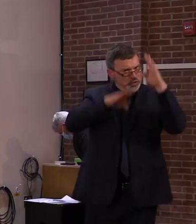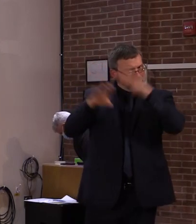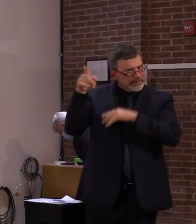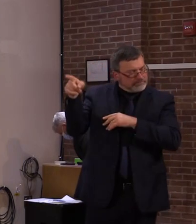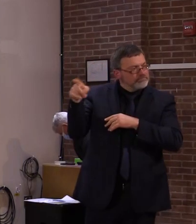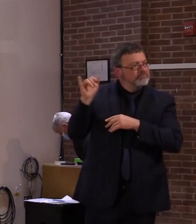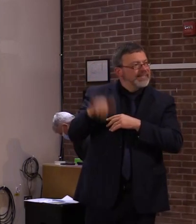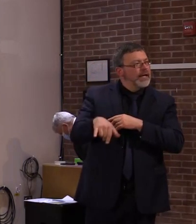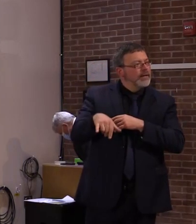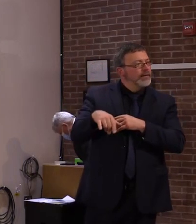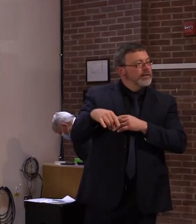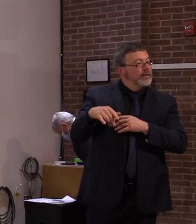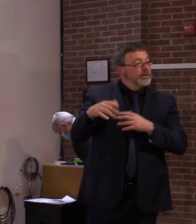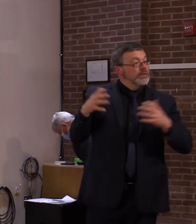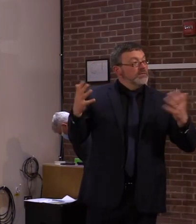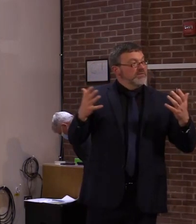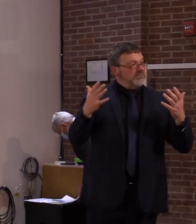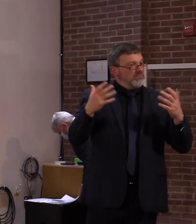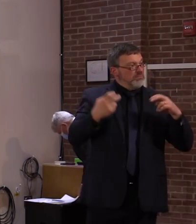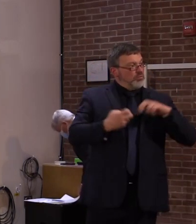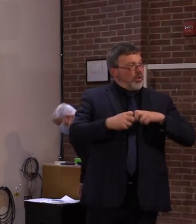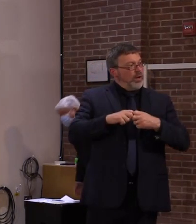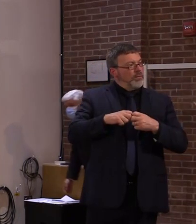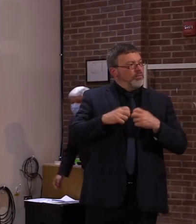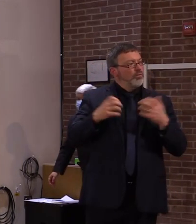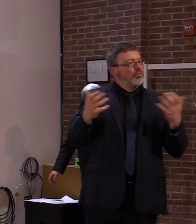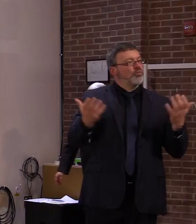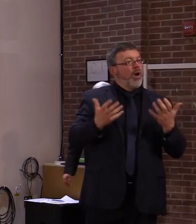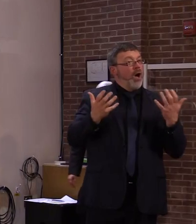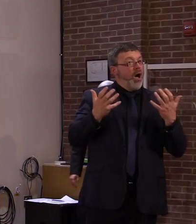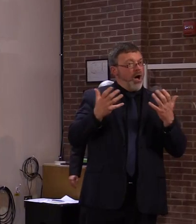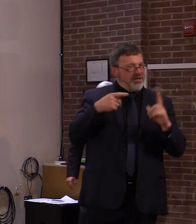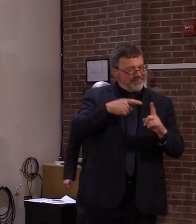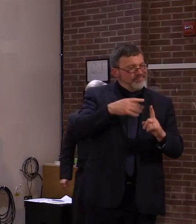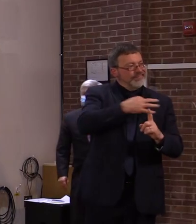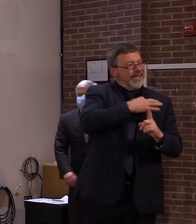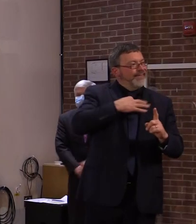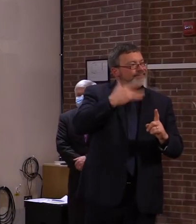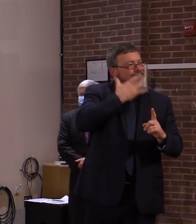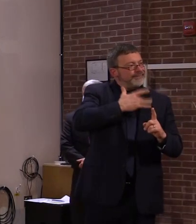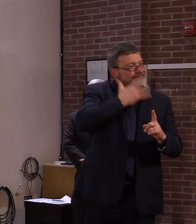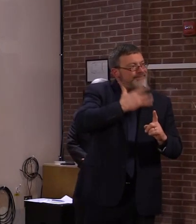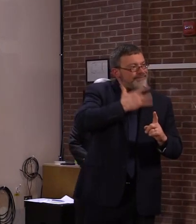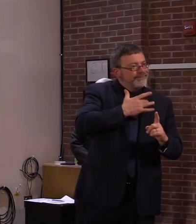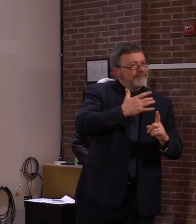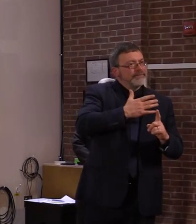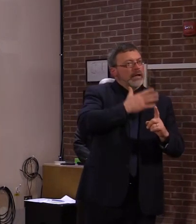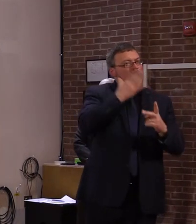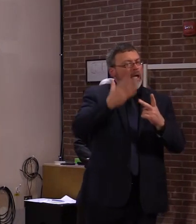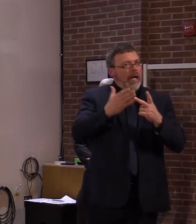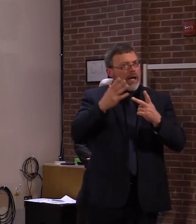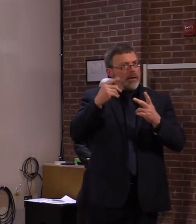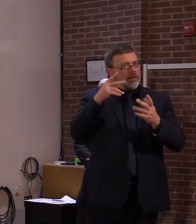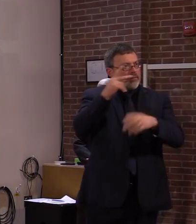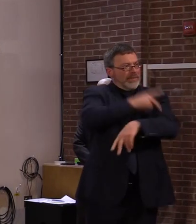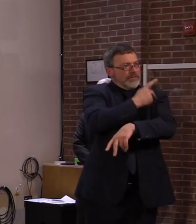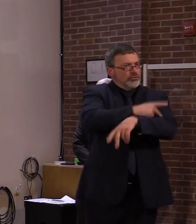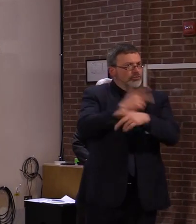issue is a staffing issue versus a demand for services issue. I think it's about 5